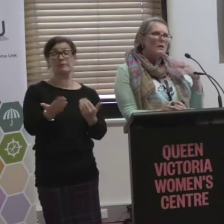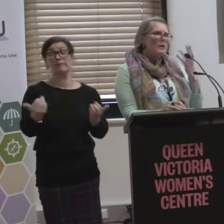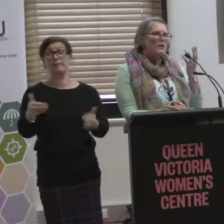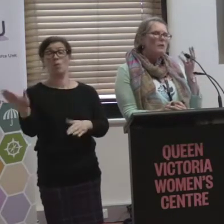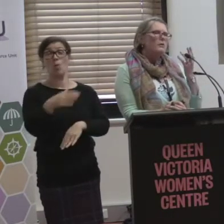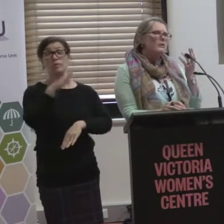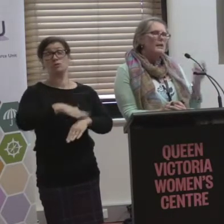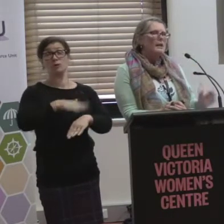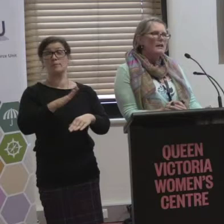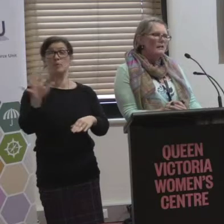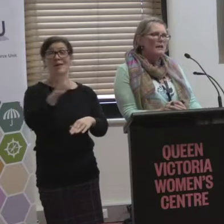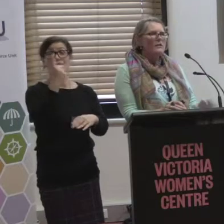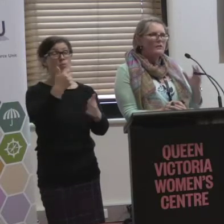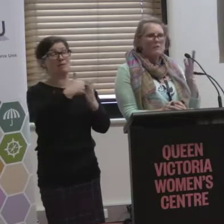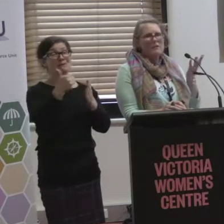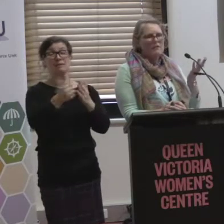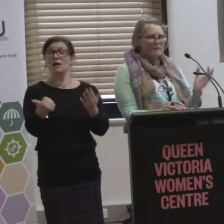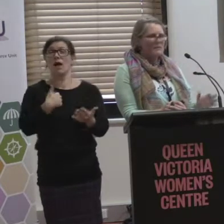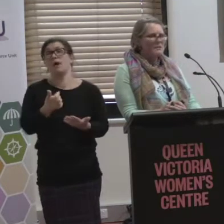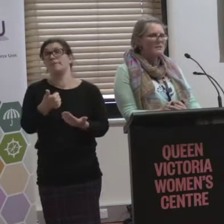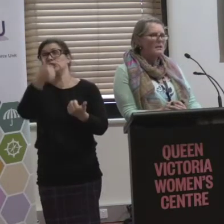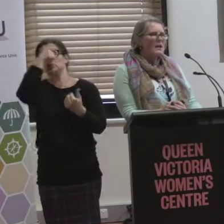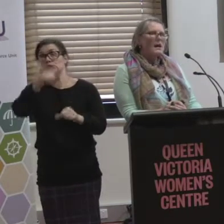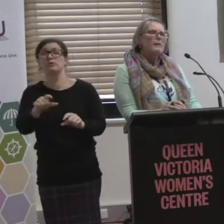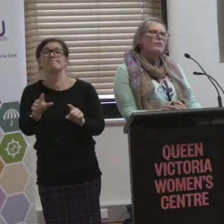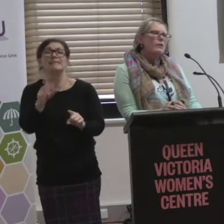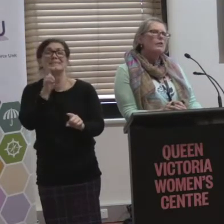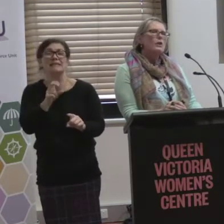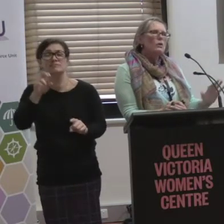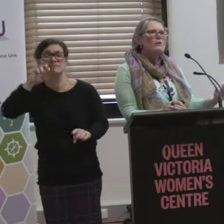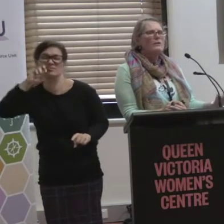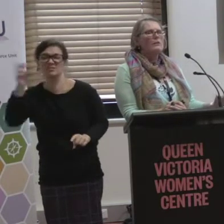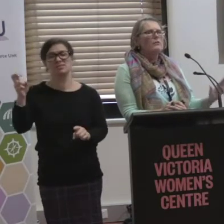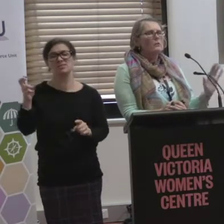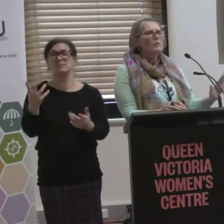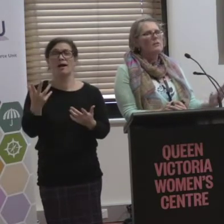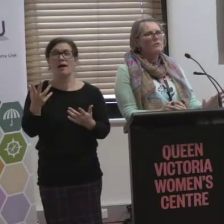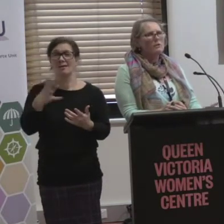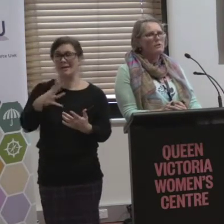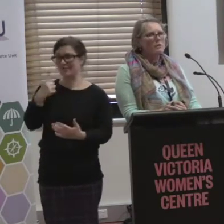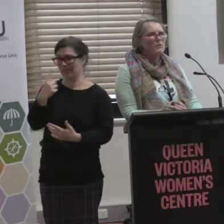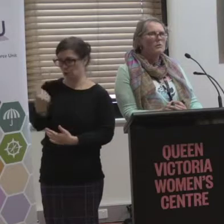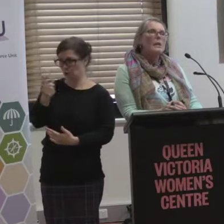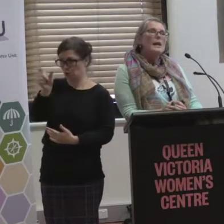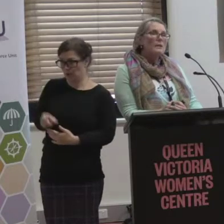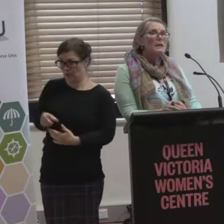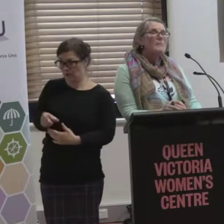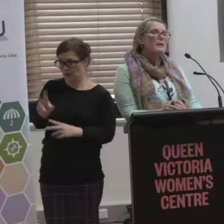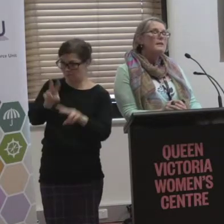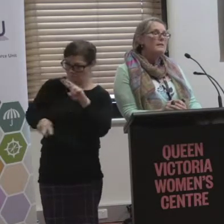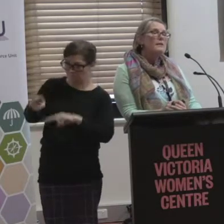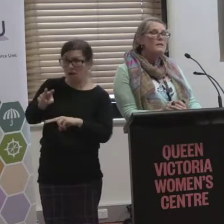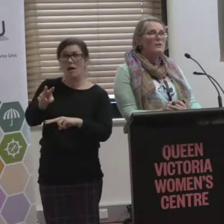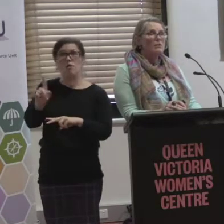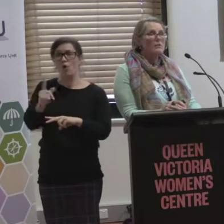time. I'm used to taking out teeth, say if it's a dentist. They've got to look at who's in front of them, who they're offering the treatment to, and it may